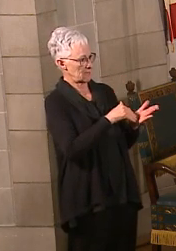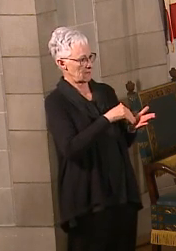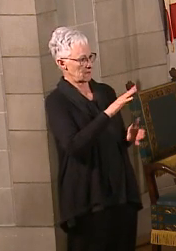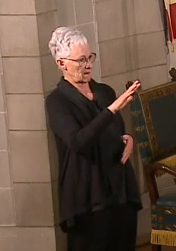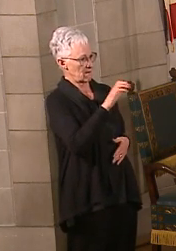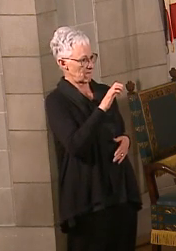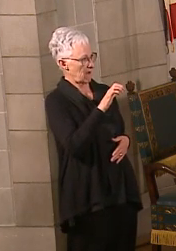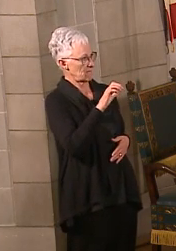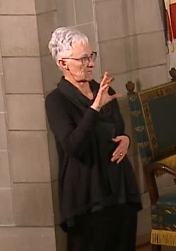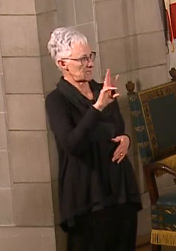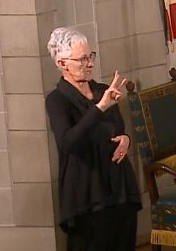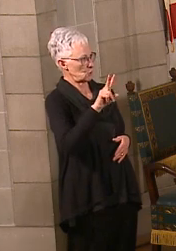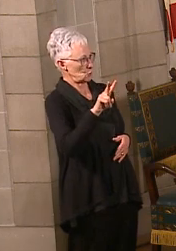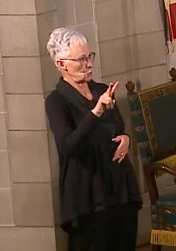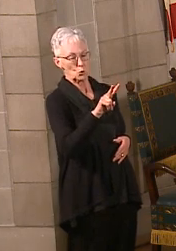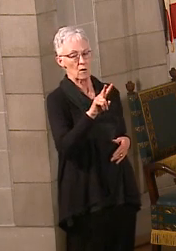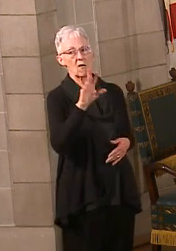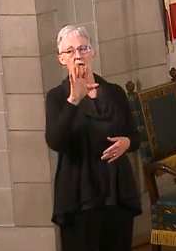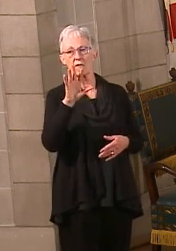26,562